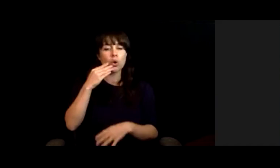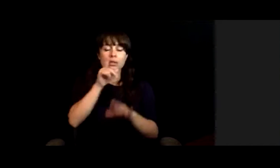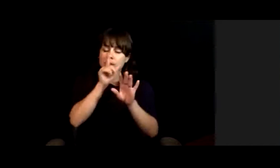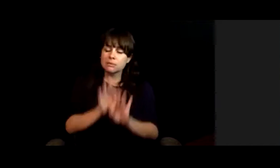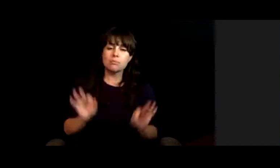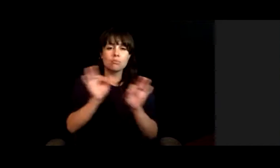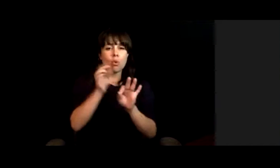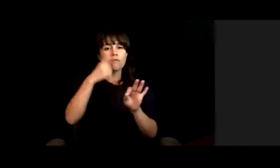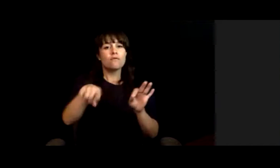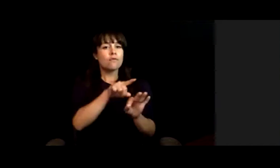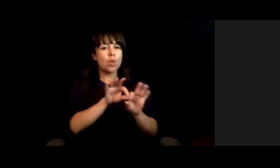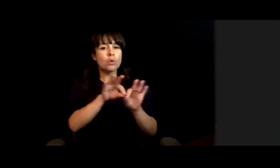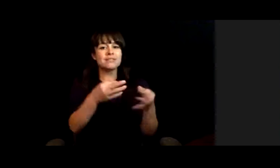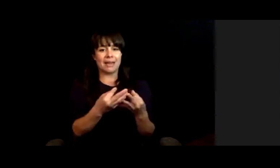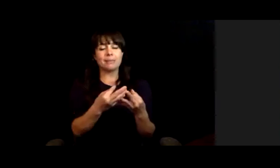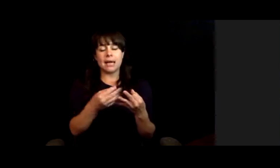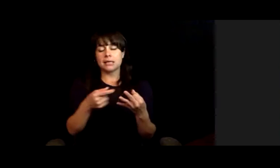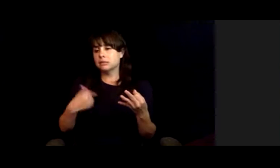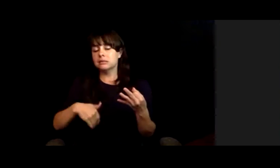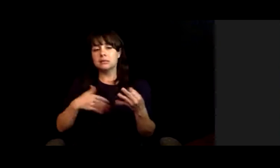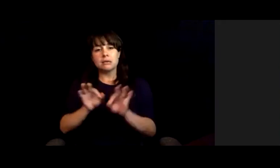how important those caregivers are. We need to